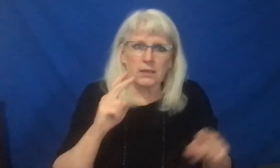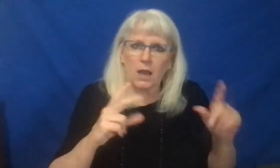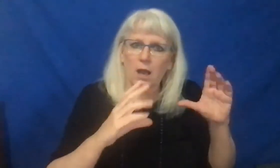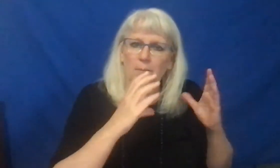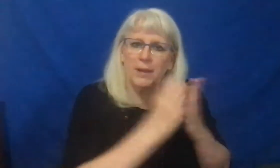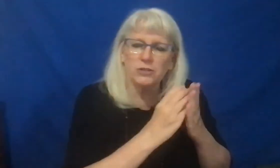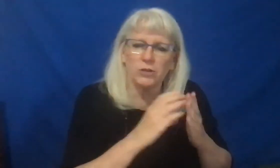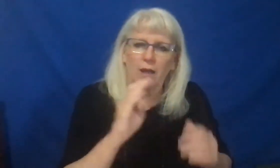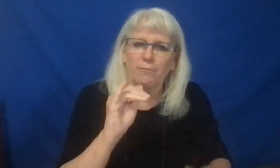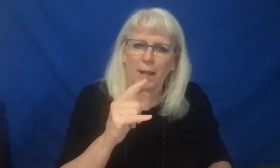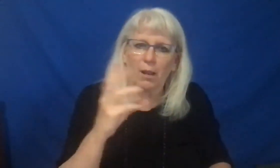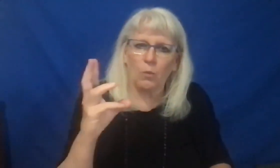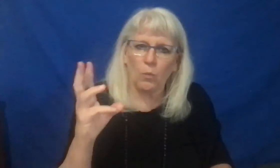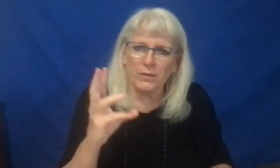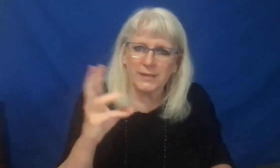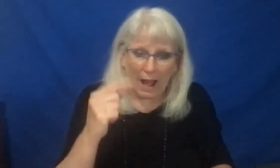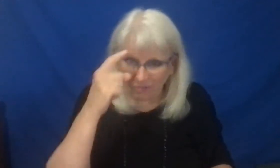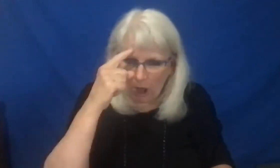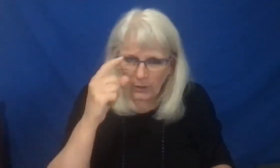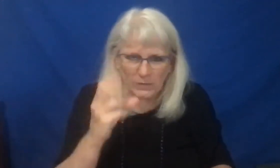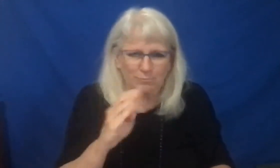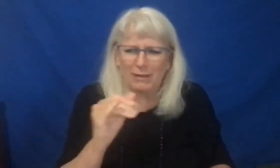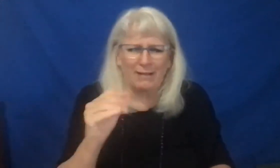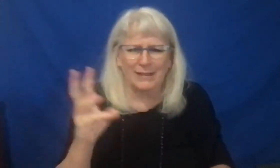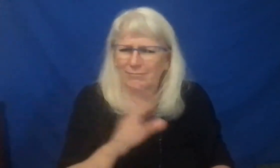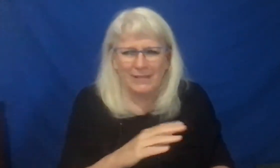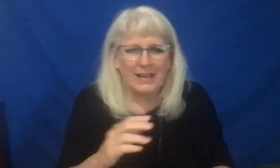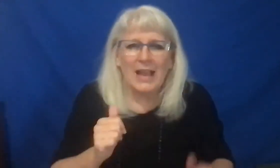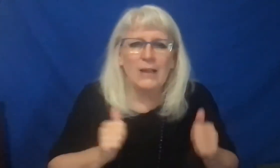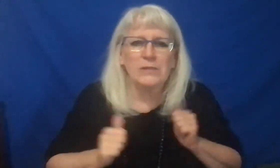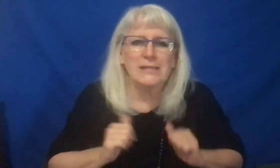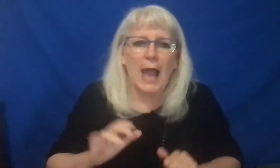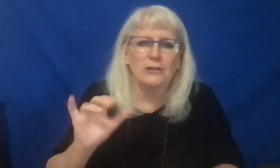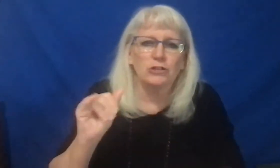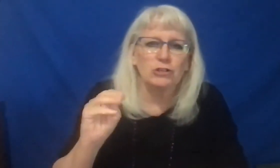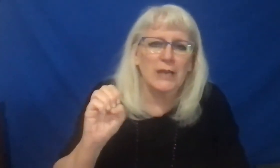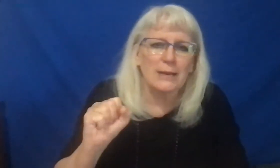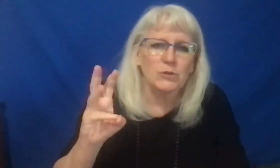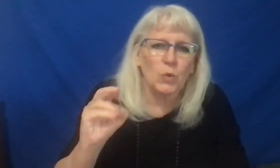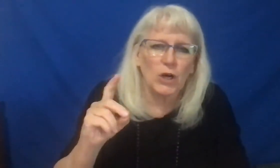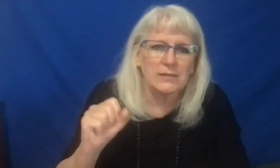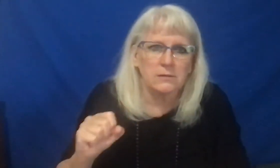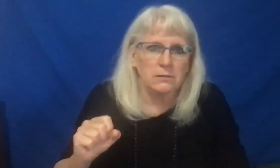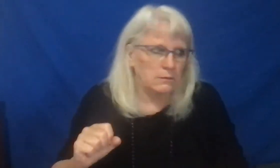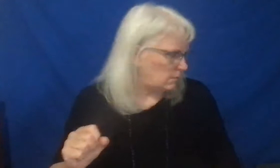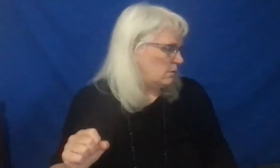what I thought was Bill Wilson. It was actually the actor James Woods, but my mind, because I saw